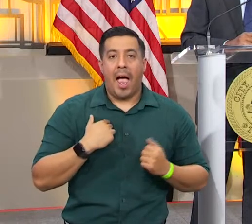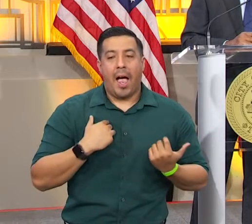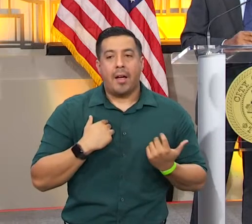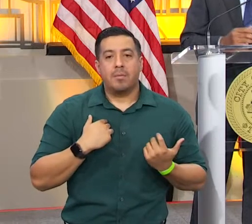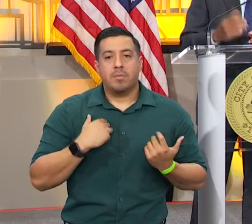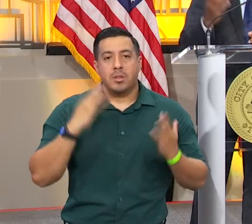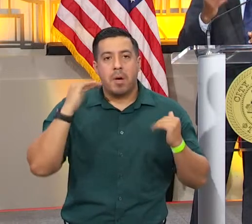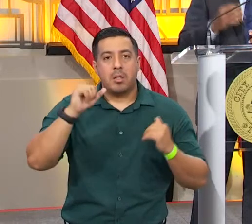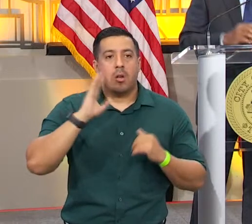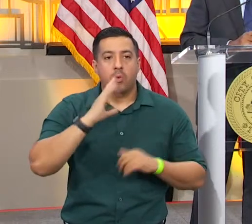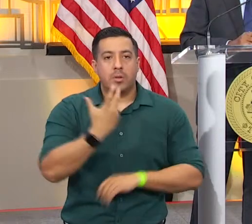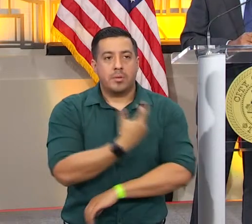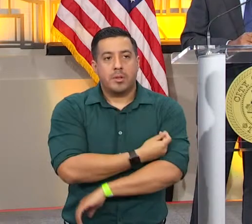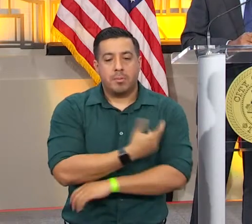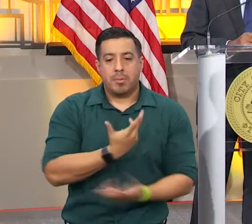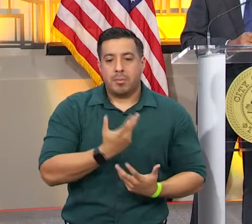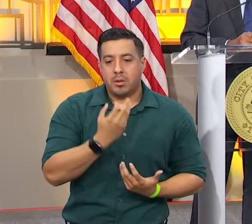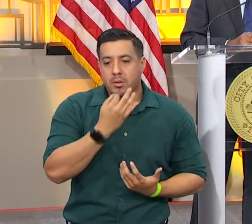it